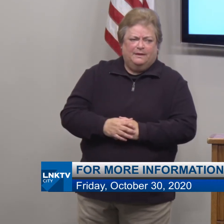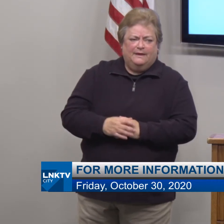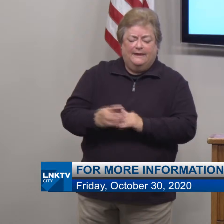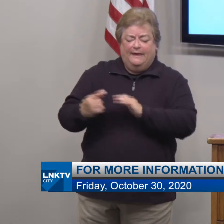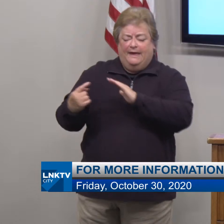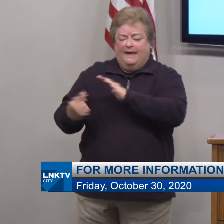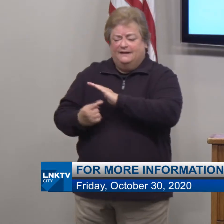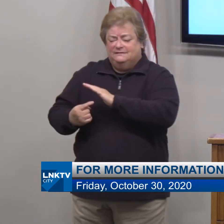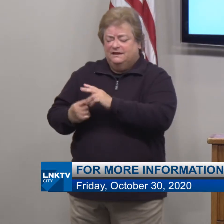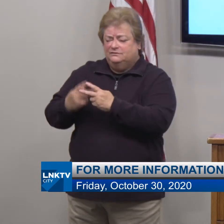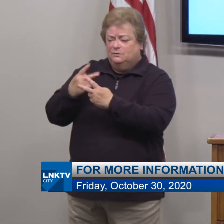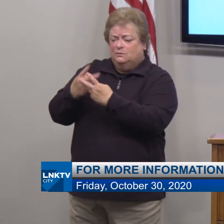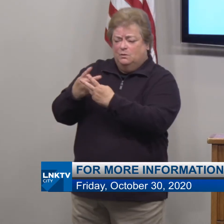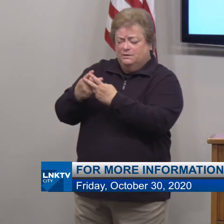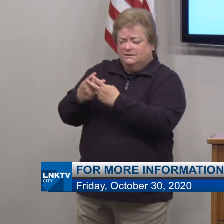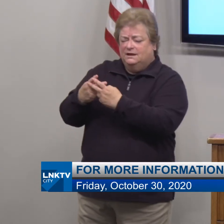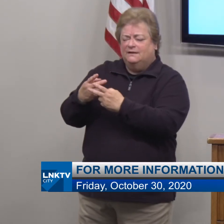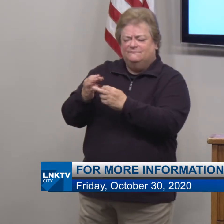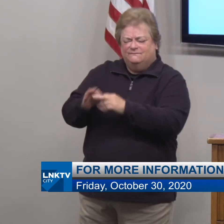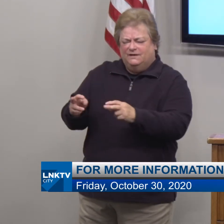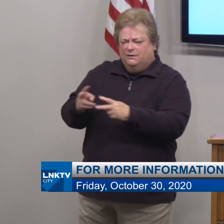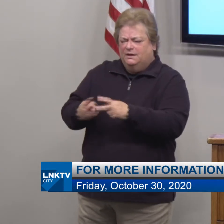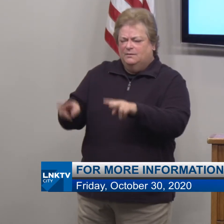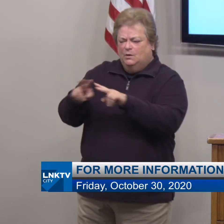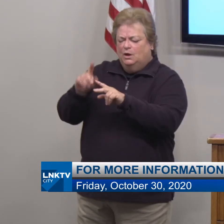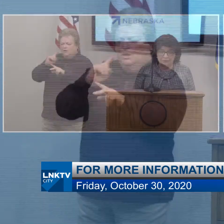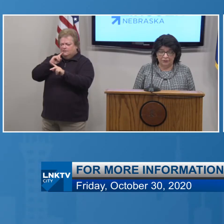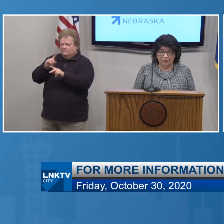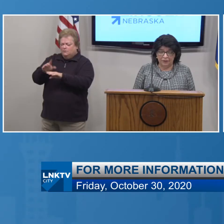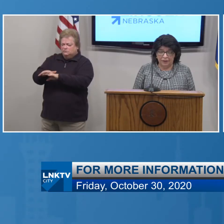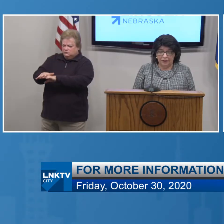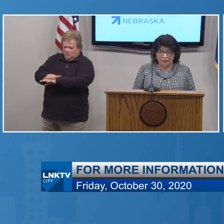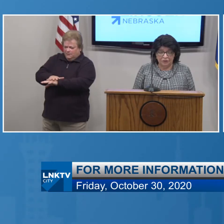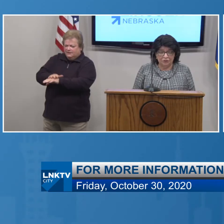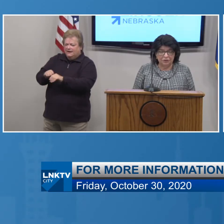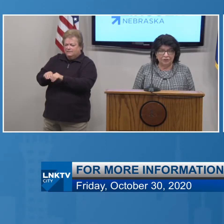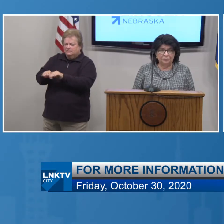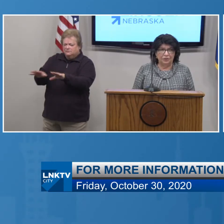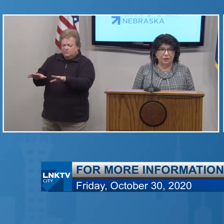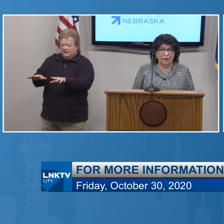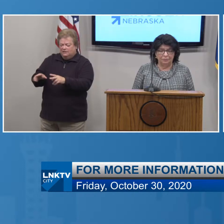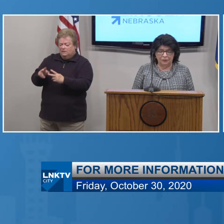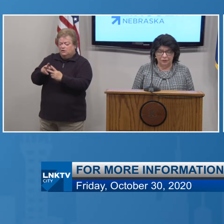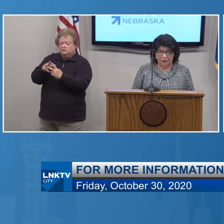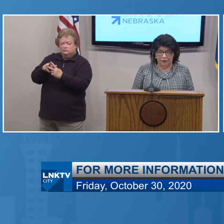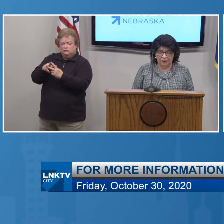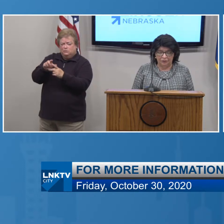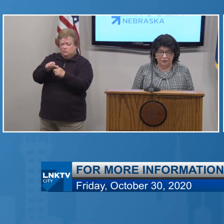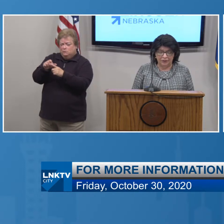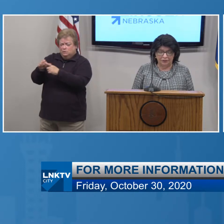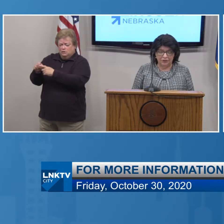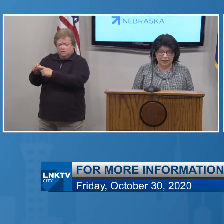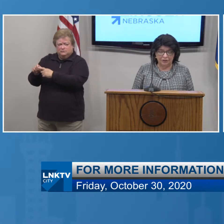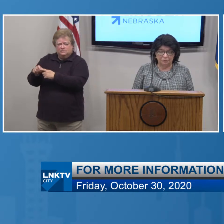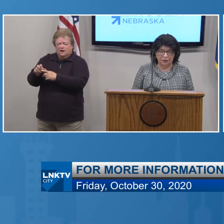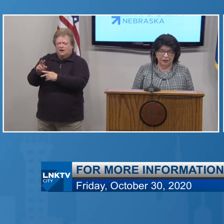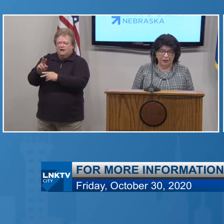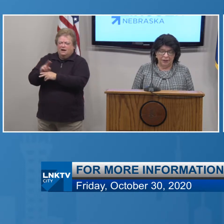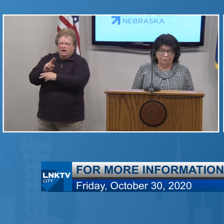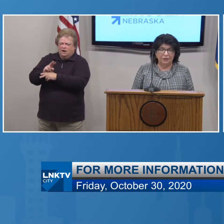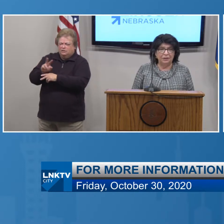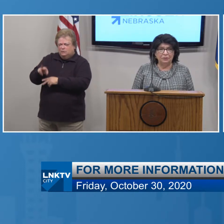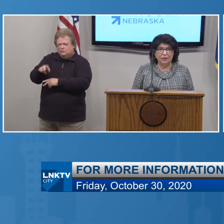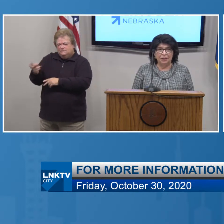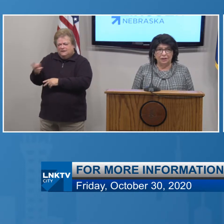Isolation and quarantine are extremely important to slowing the spread of the virus. The two terms are used